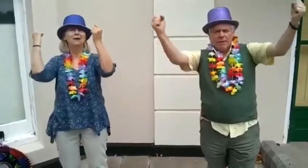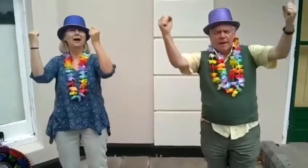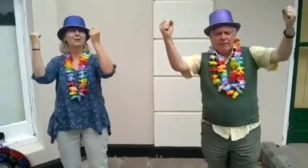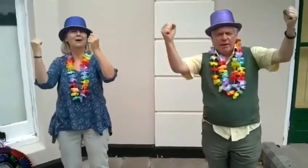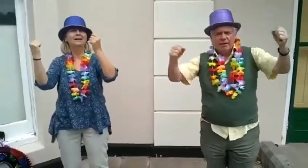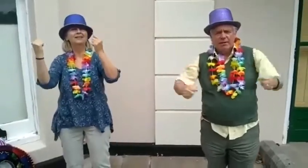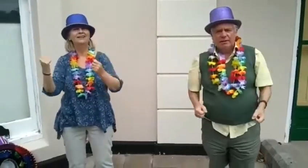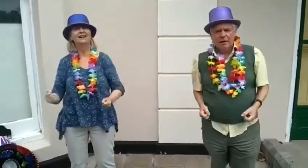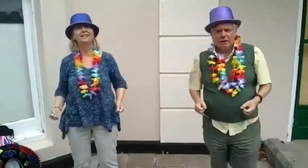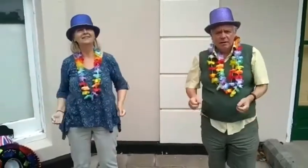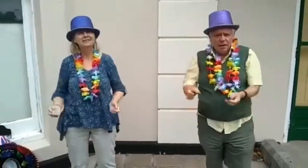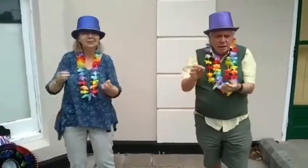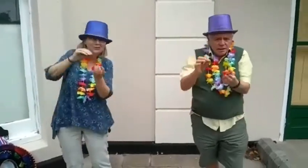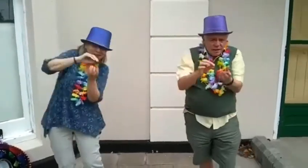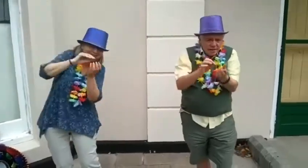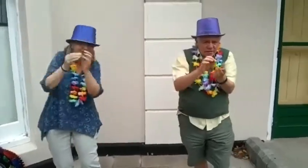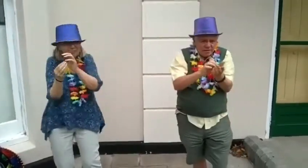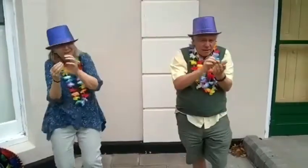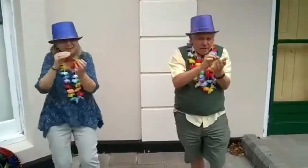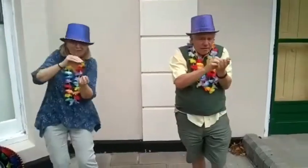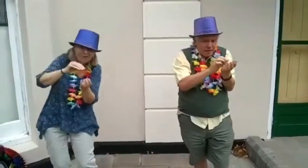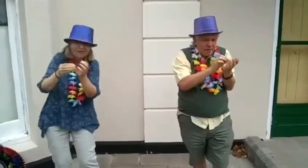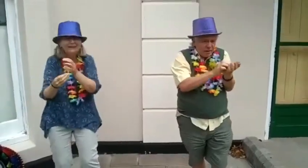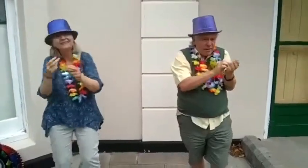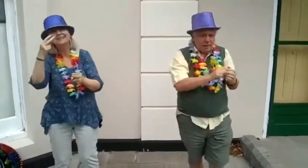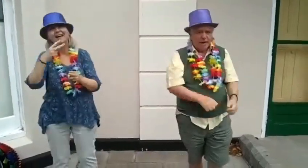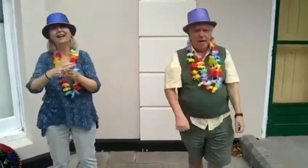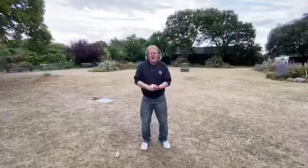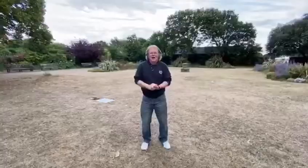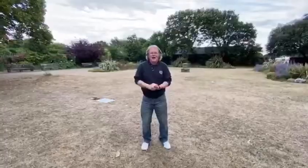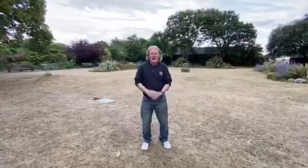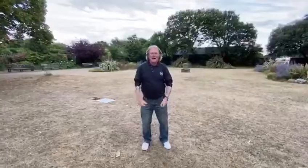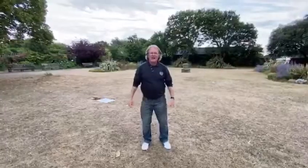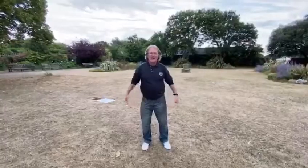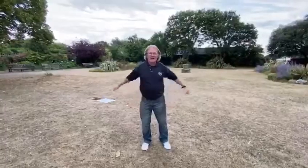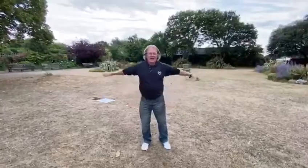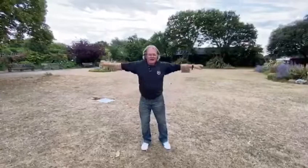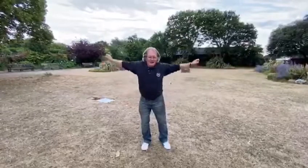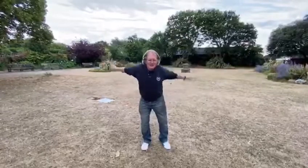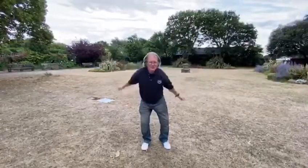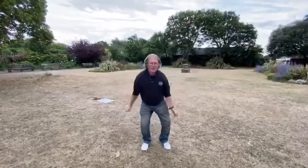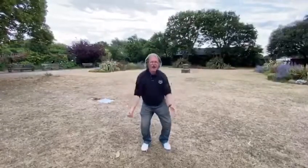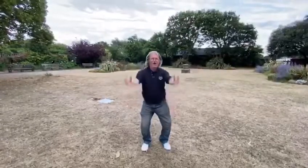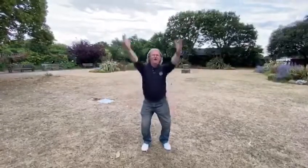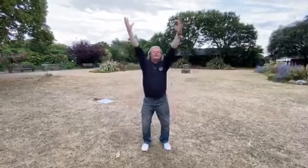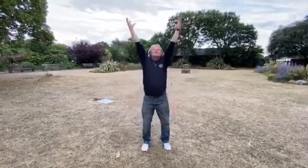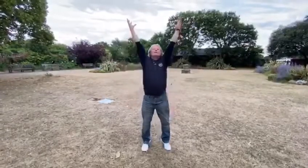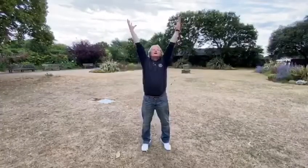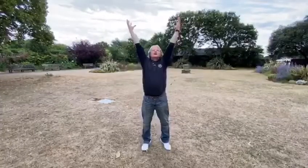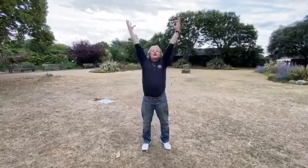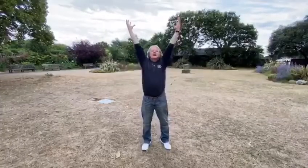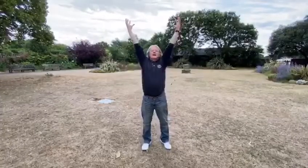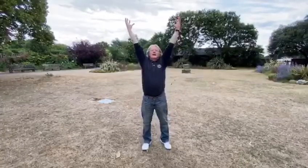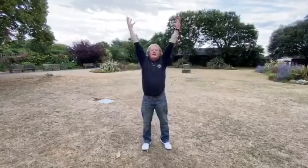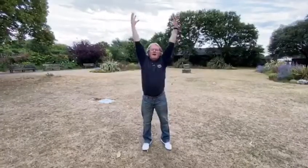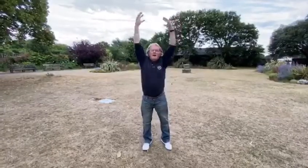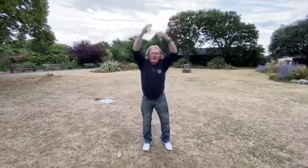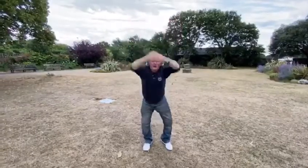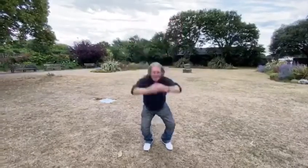power, and nothing's too Teeny-weeny for his care He is the god of the big God of the